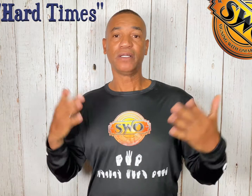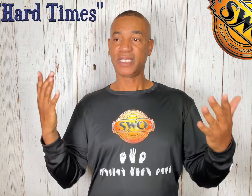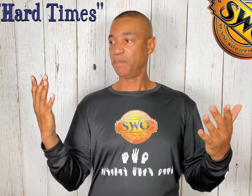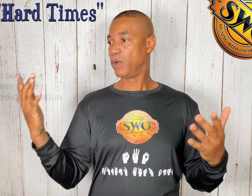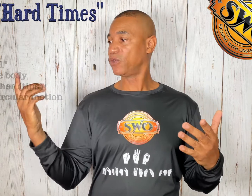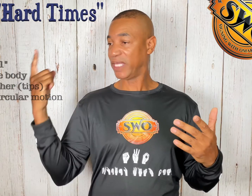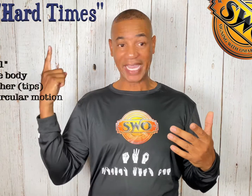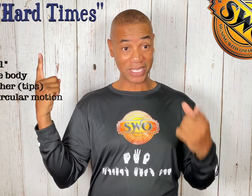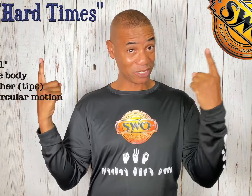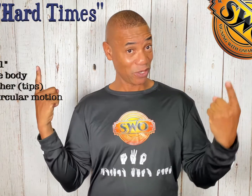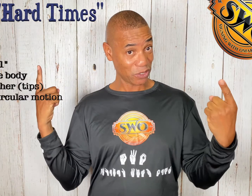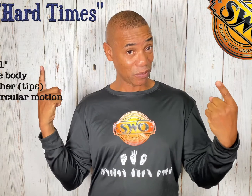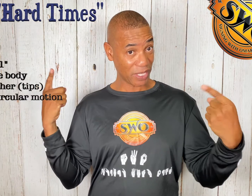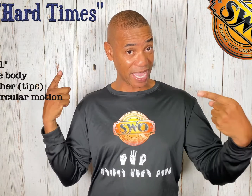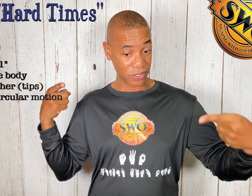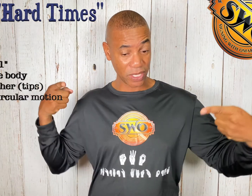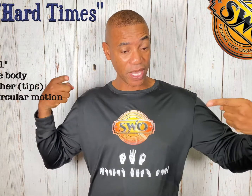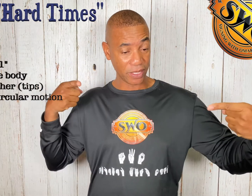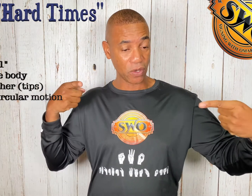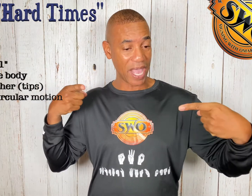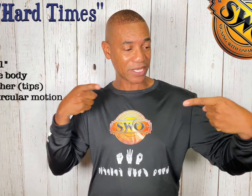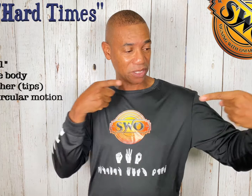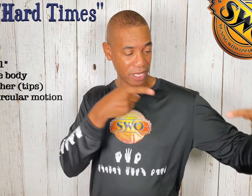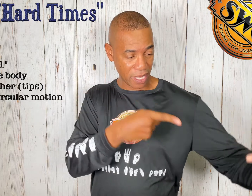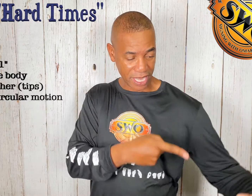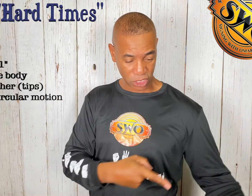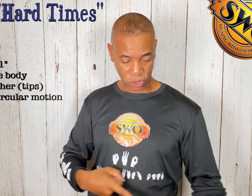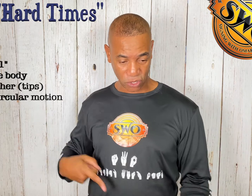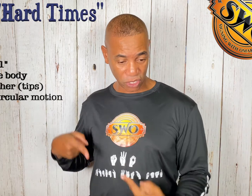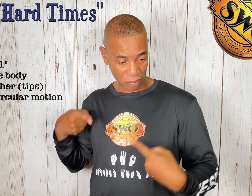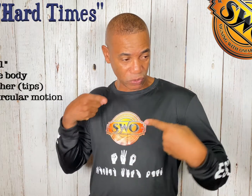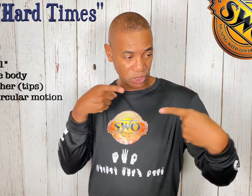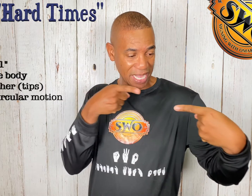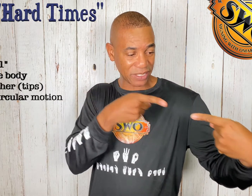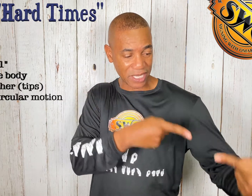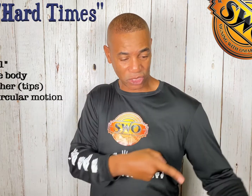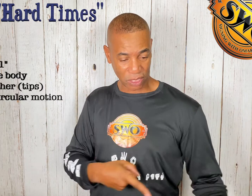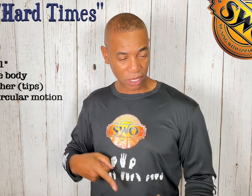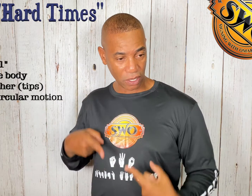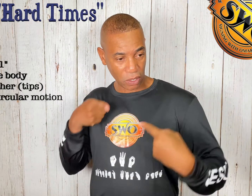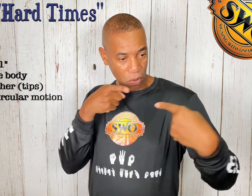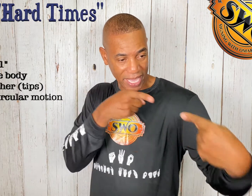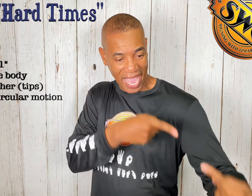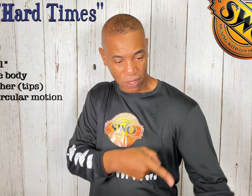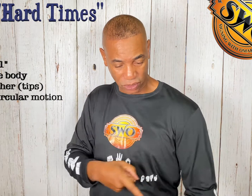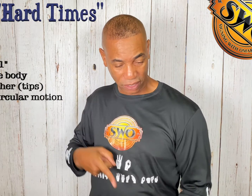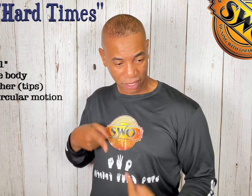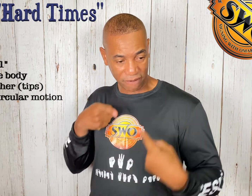Take both index fingers of both hands. They'll actually, in a circular motion, not touching, going out in front